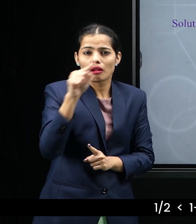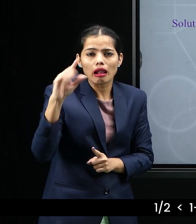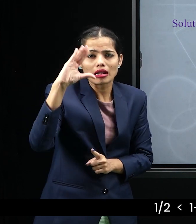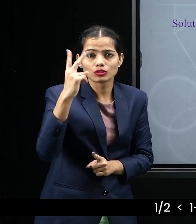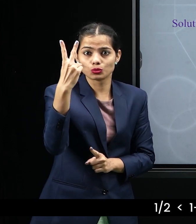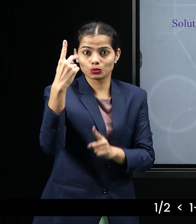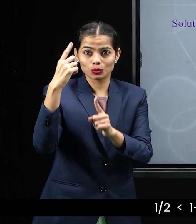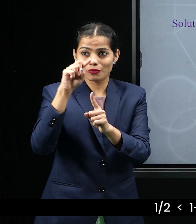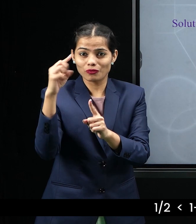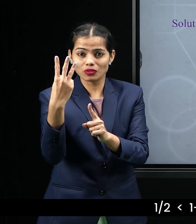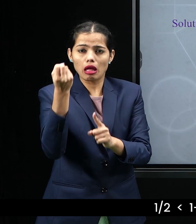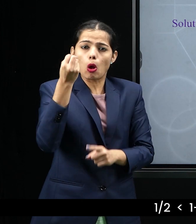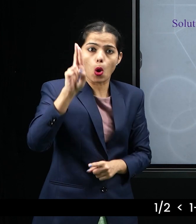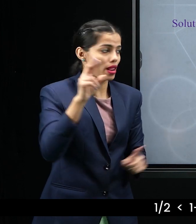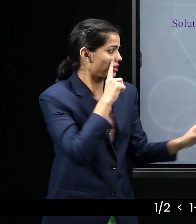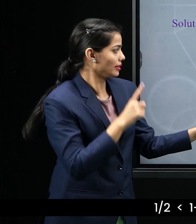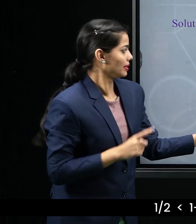by 3, or